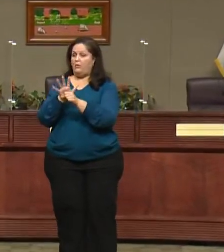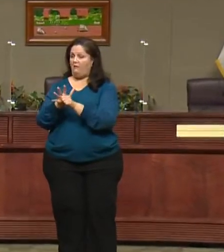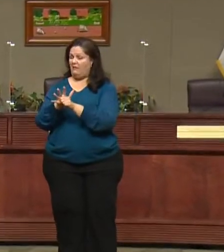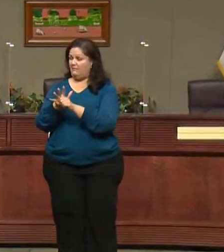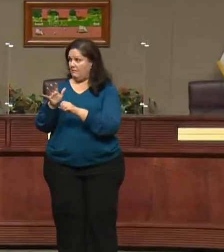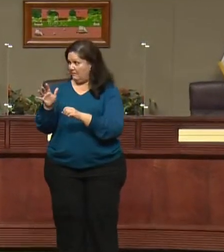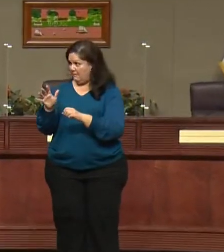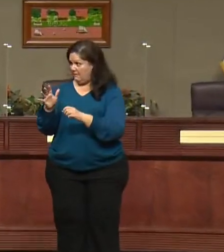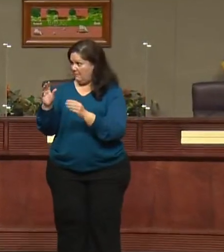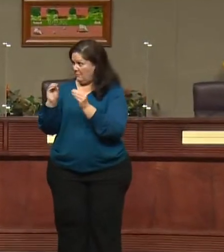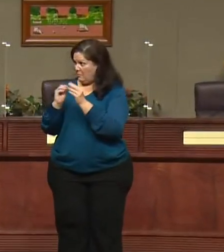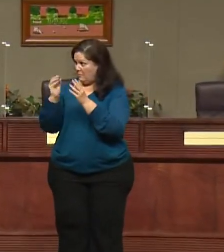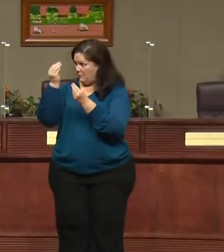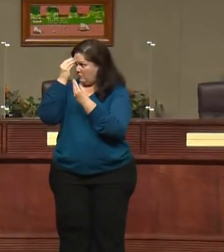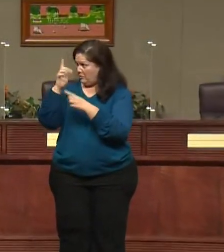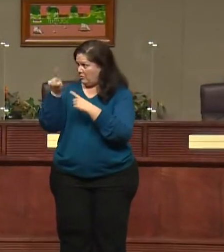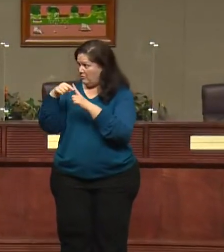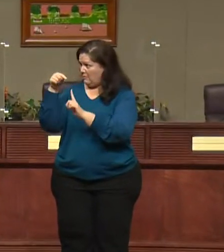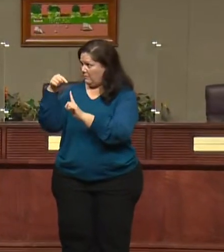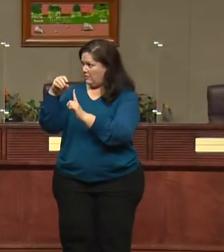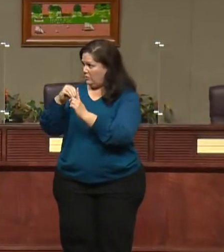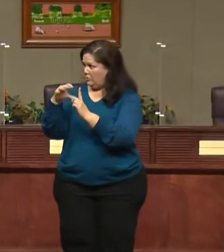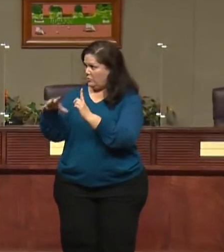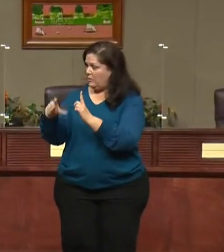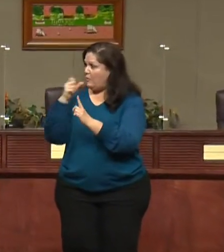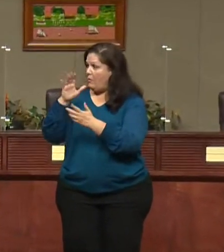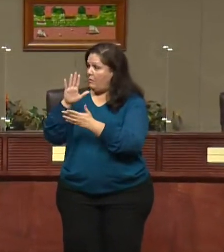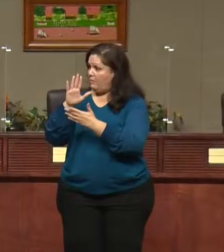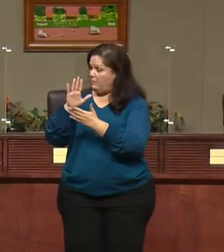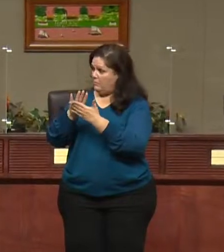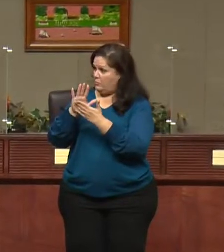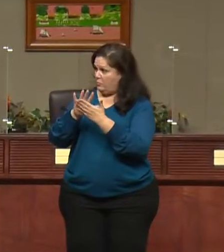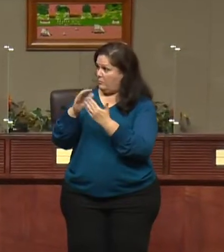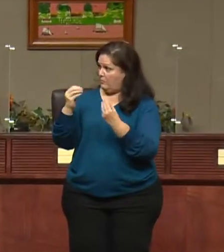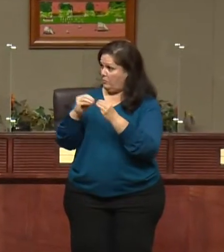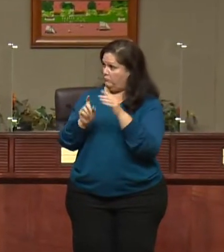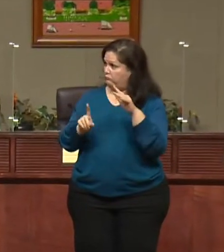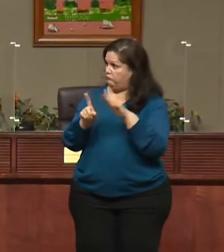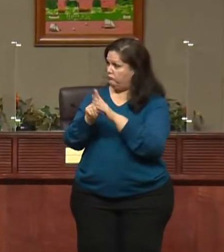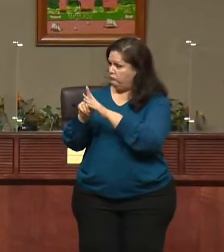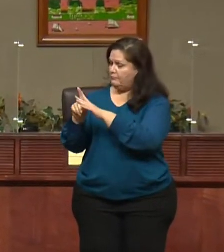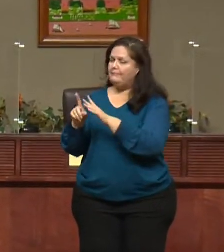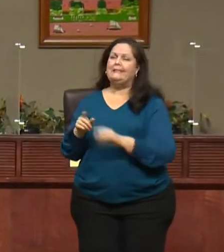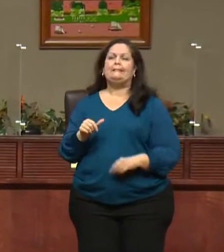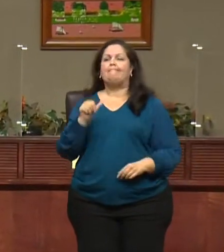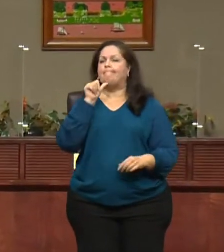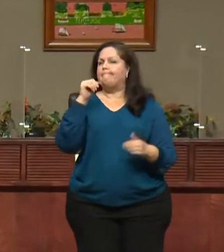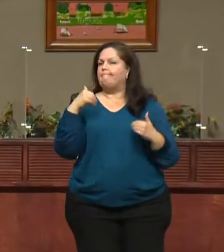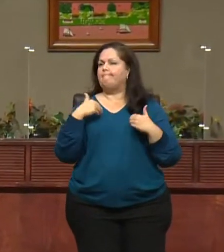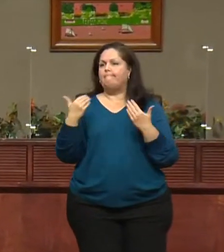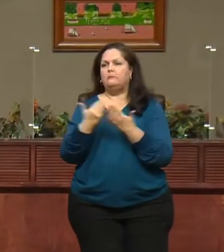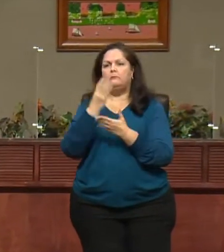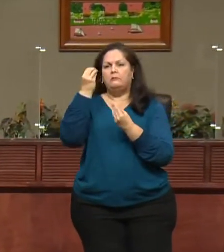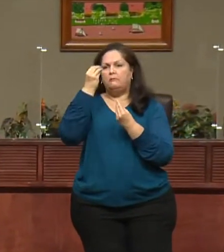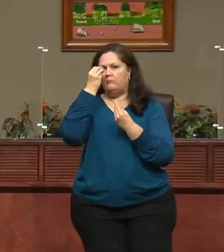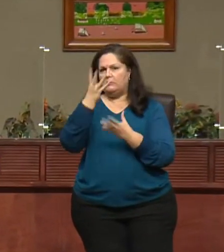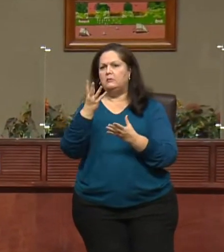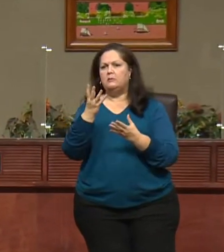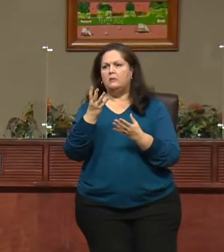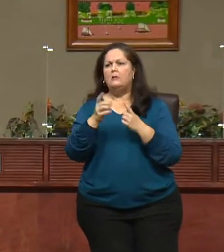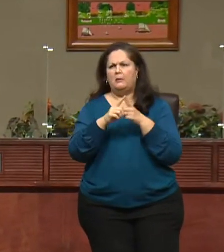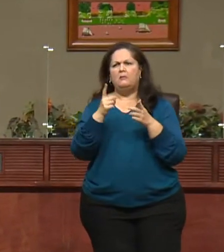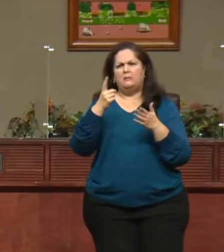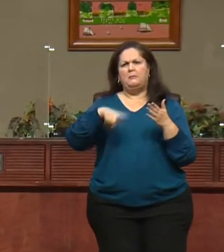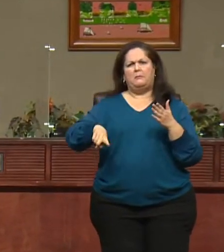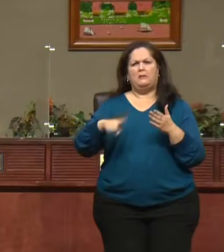more information come in about that case, and has that college seen any sort of uptick in cases? I don't have any updates on that, but I could bring that next